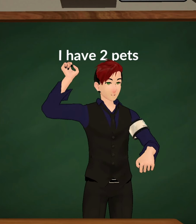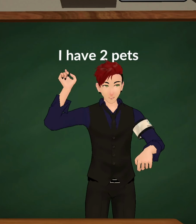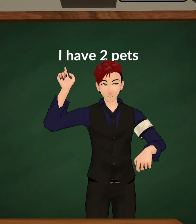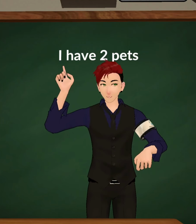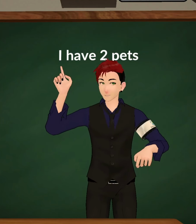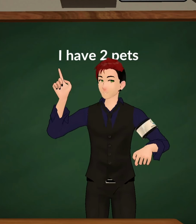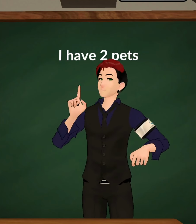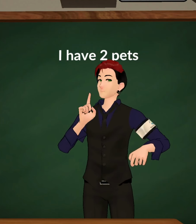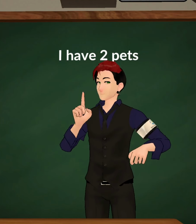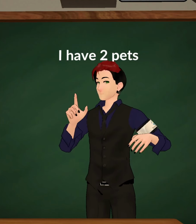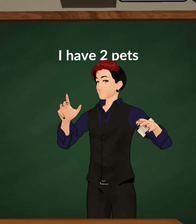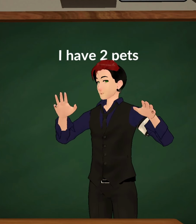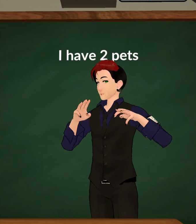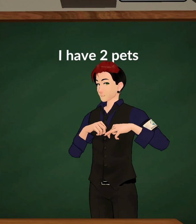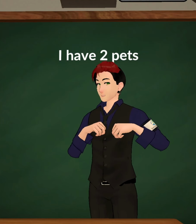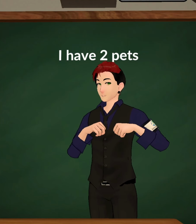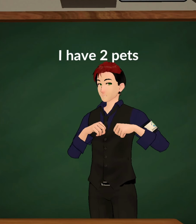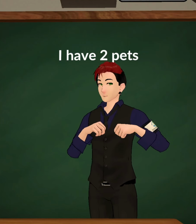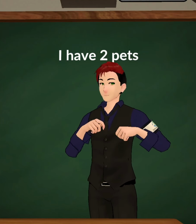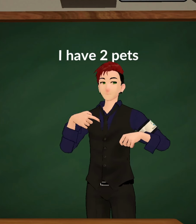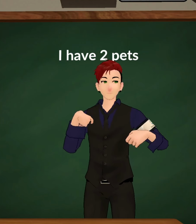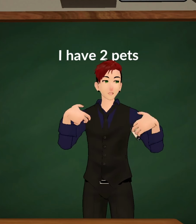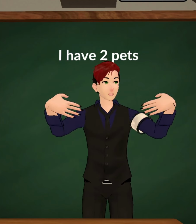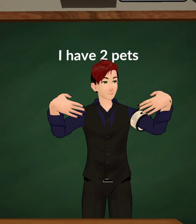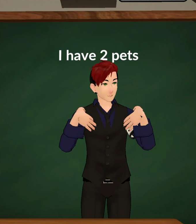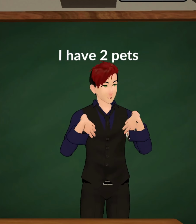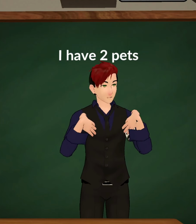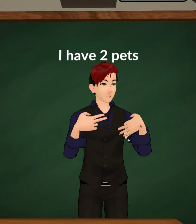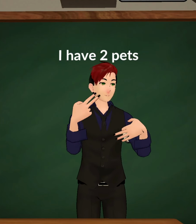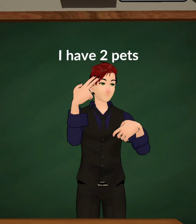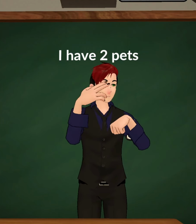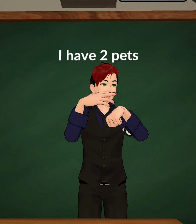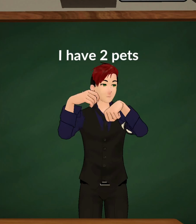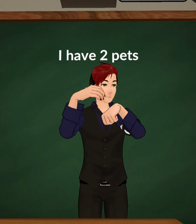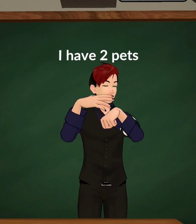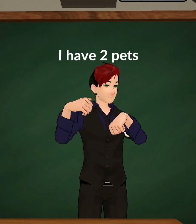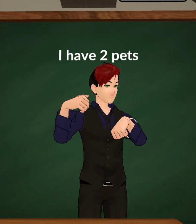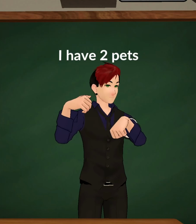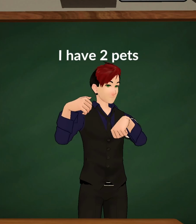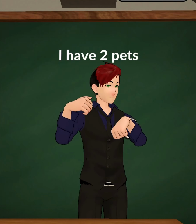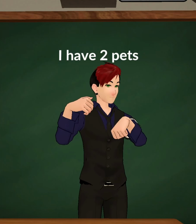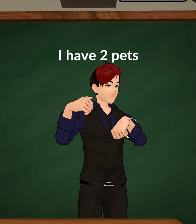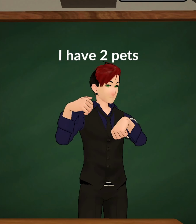Now this is possession. I have 2 pets.